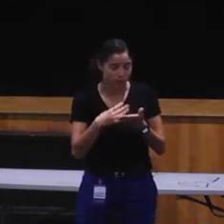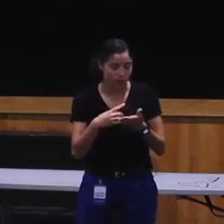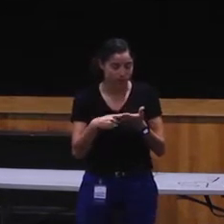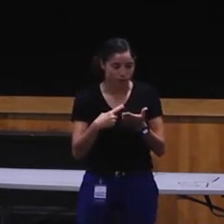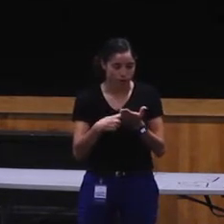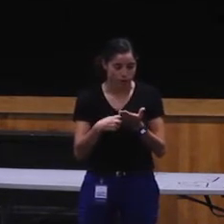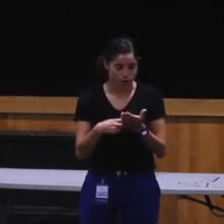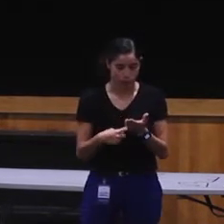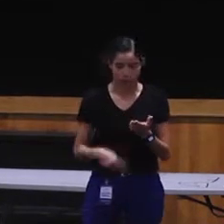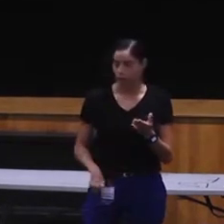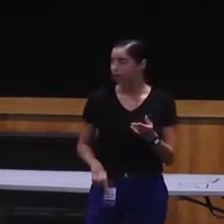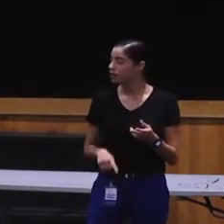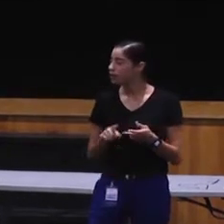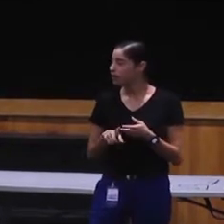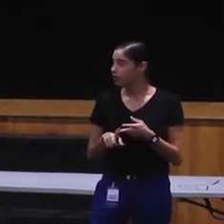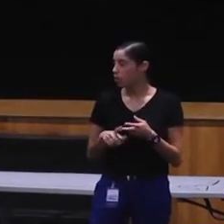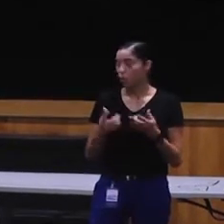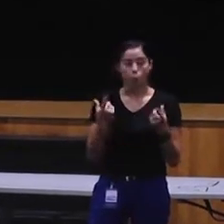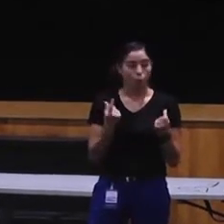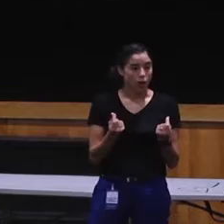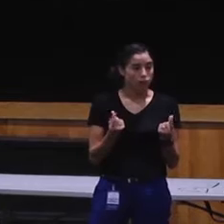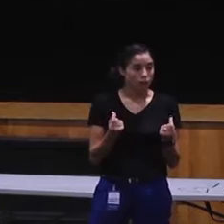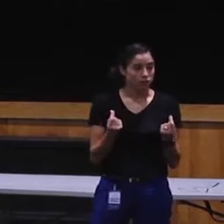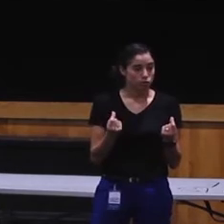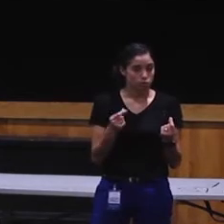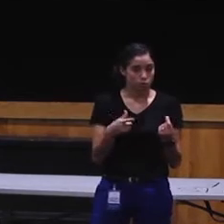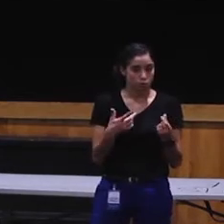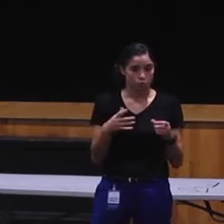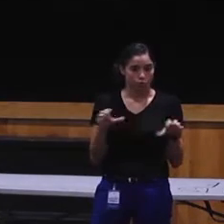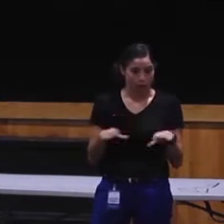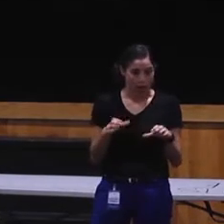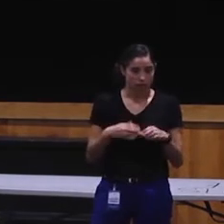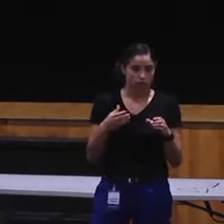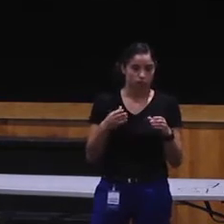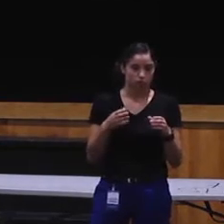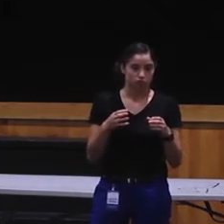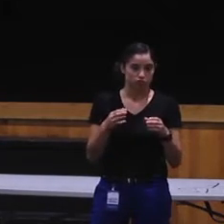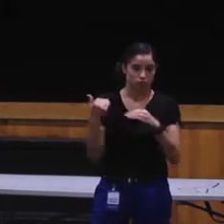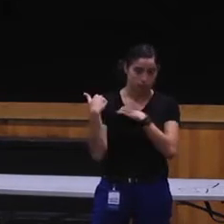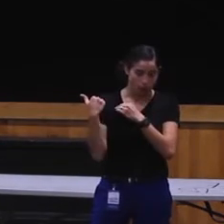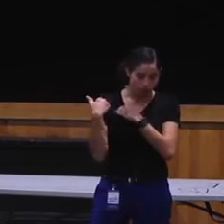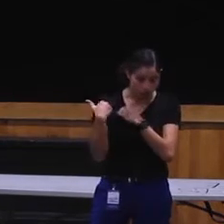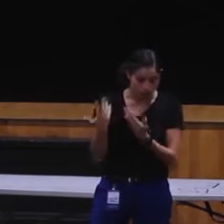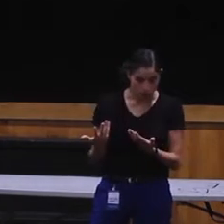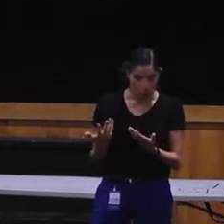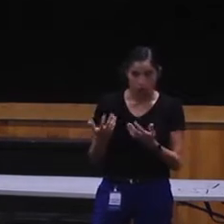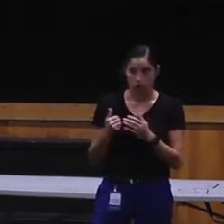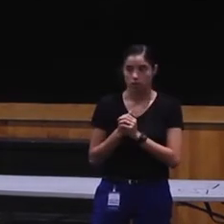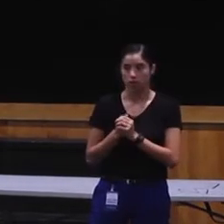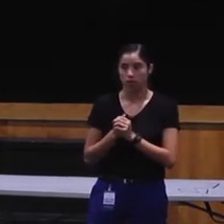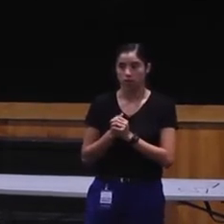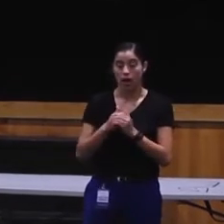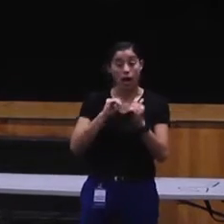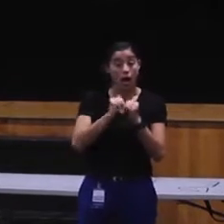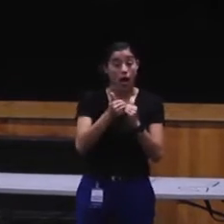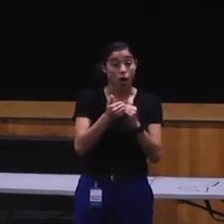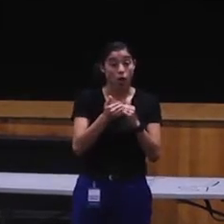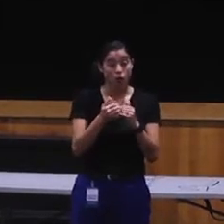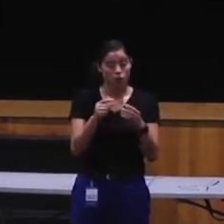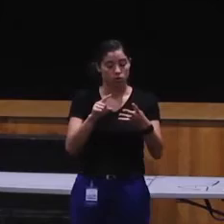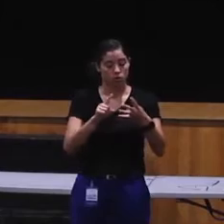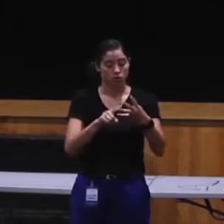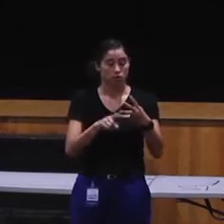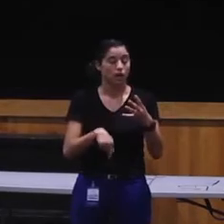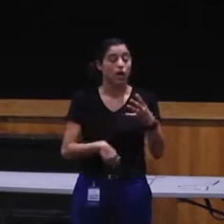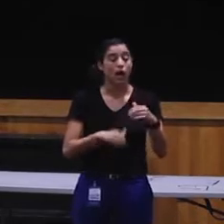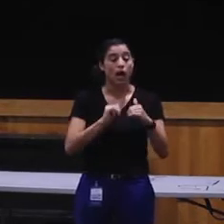our network, what you have to do in order to act responsibly, all of that's in there. How you can put email on your phone, if you